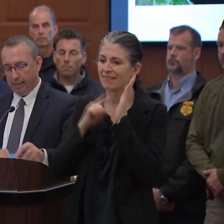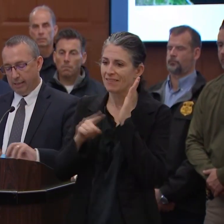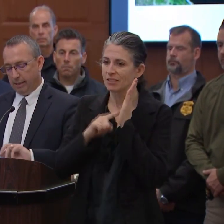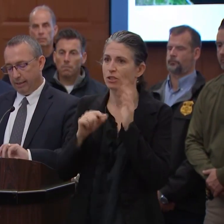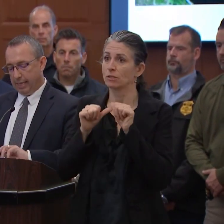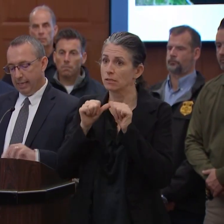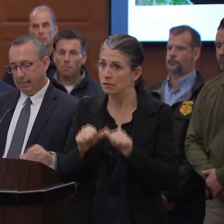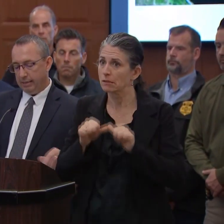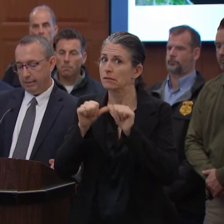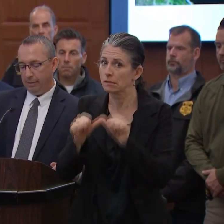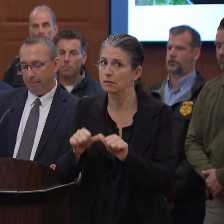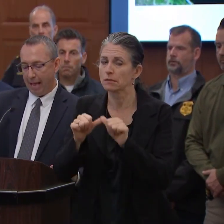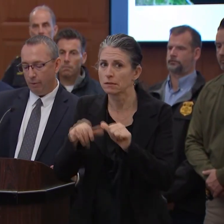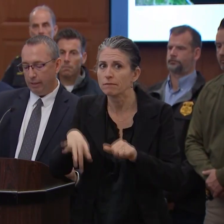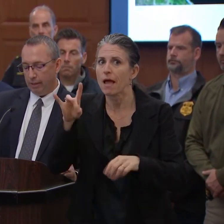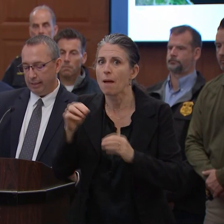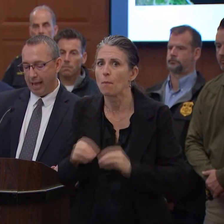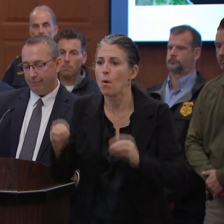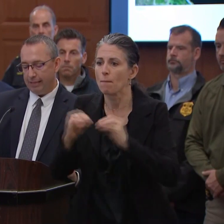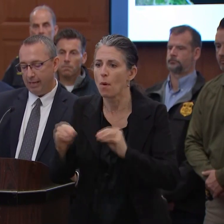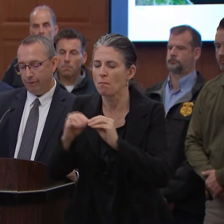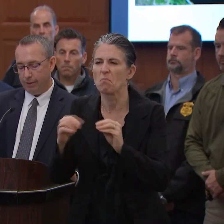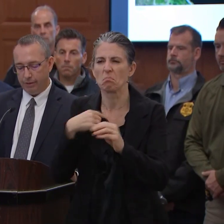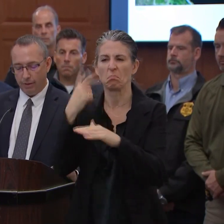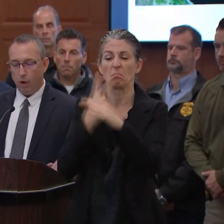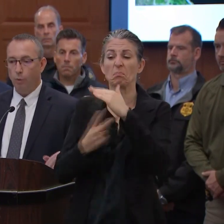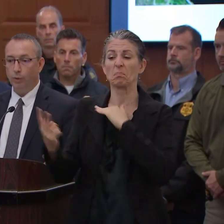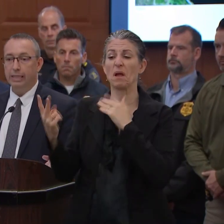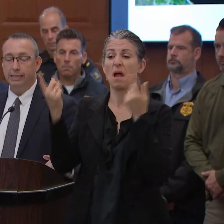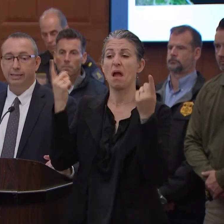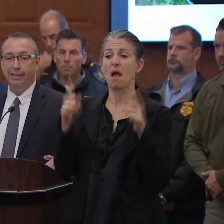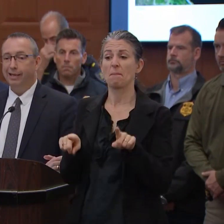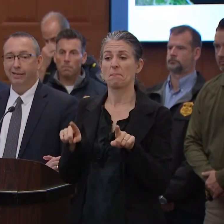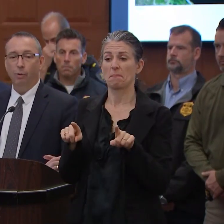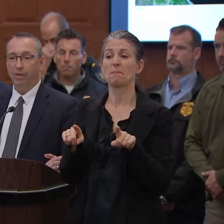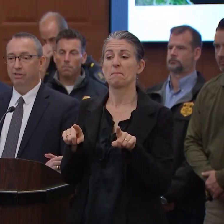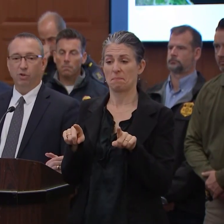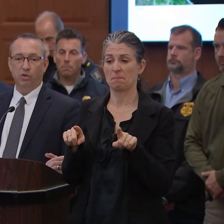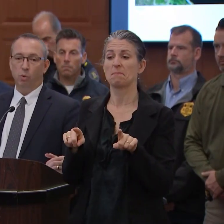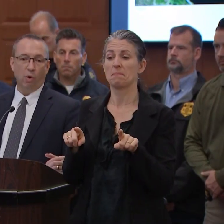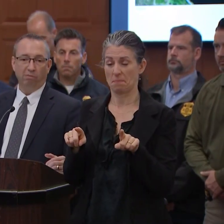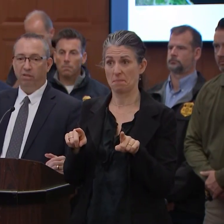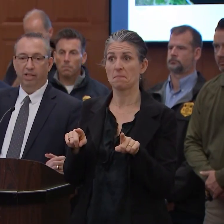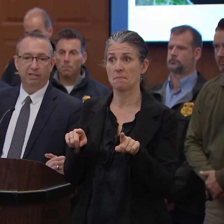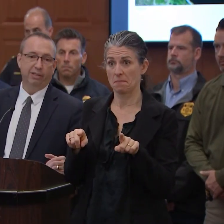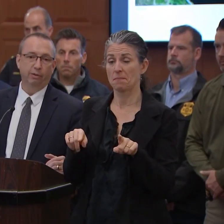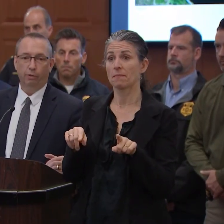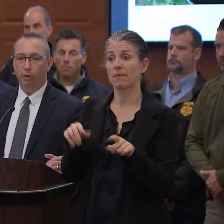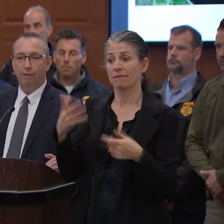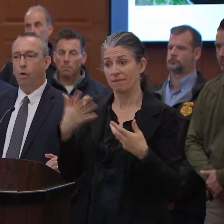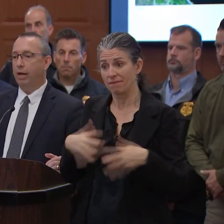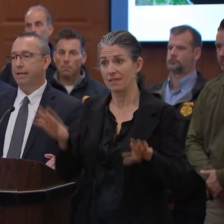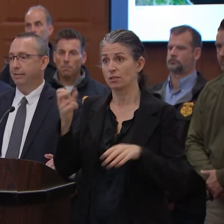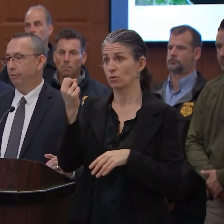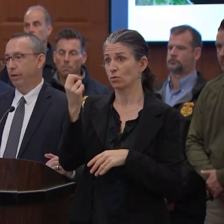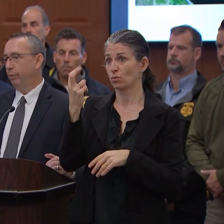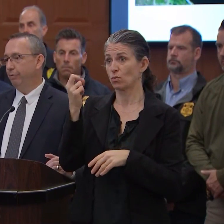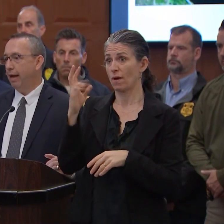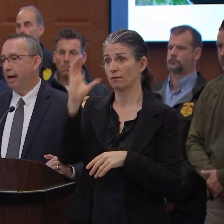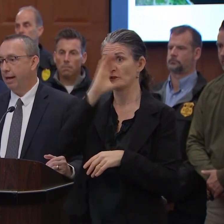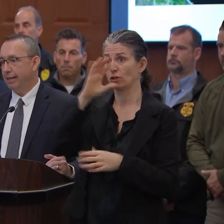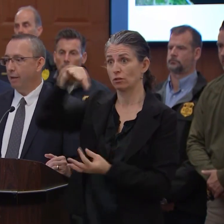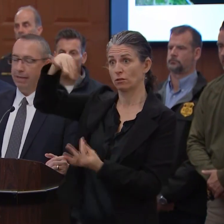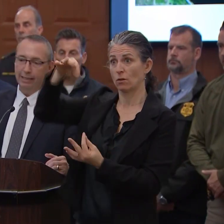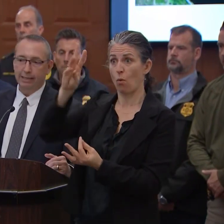when these impounded affidavits are released, there'll be search warrant lists, and they'll have all kinds of stuff. What did